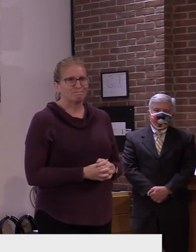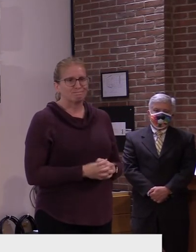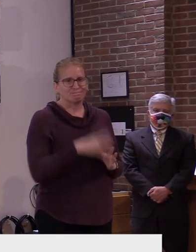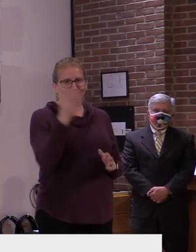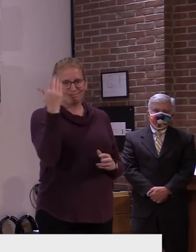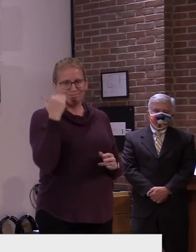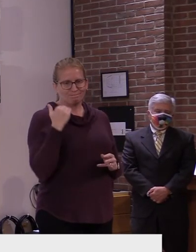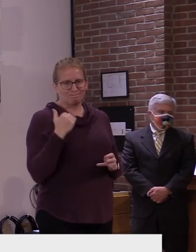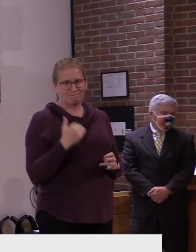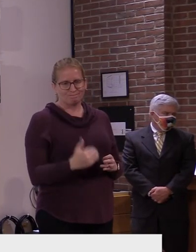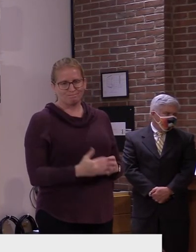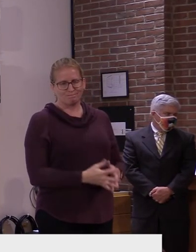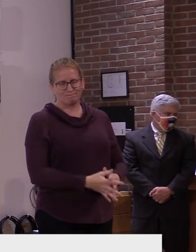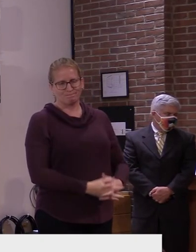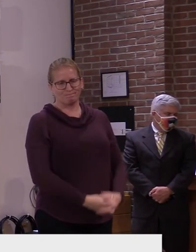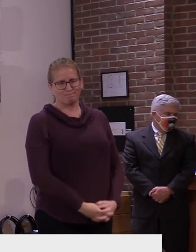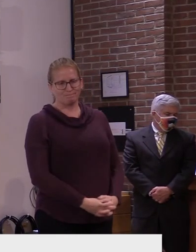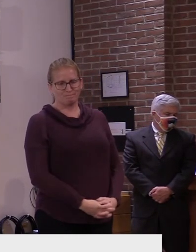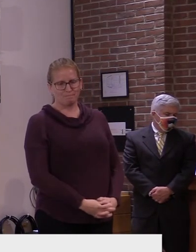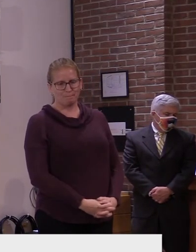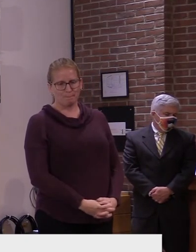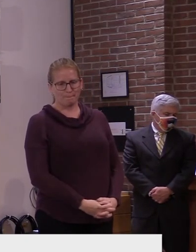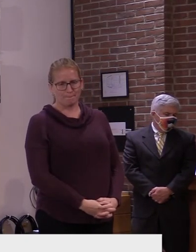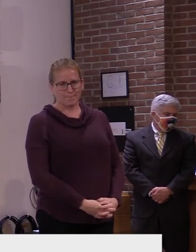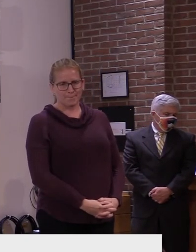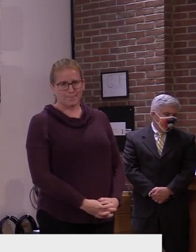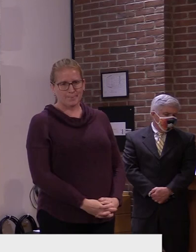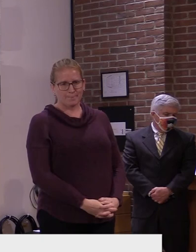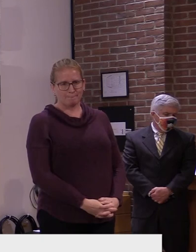Colin, 7 days.